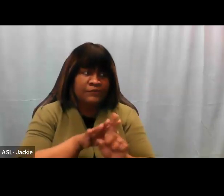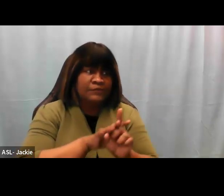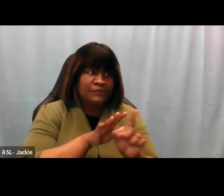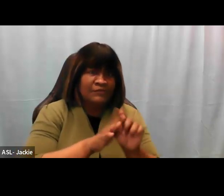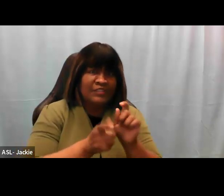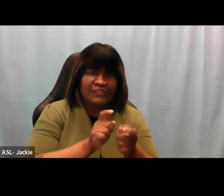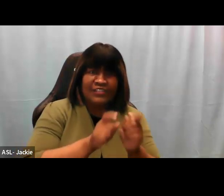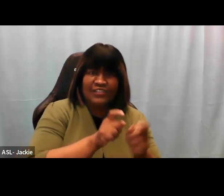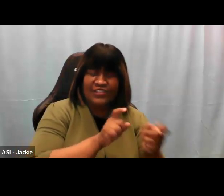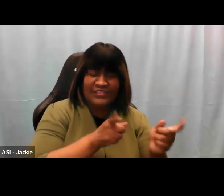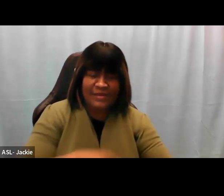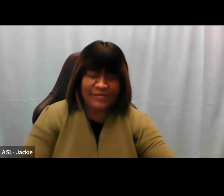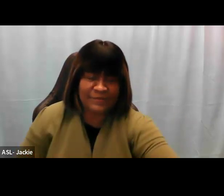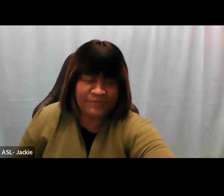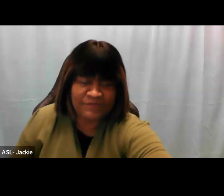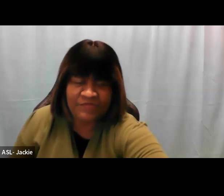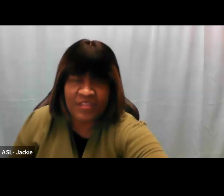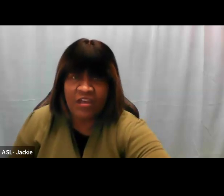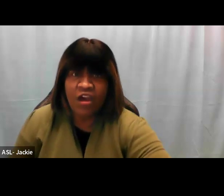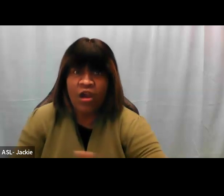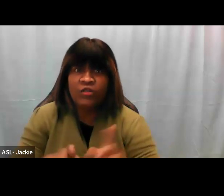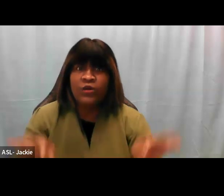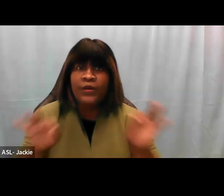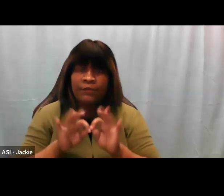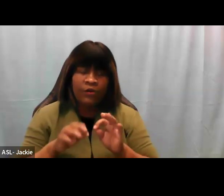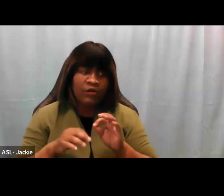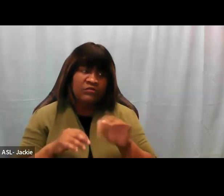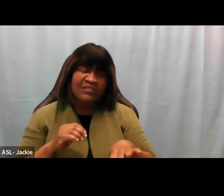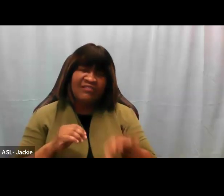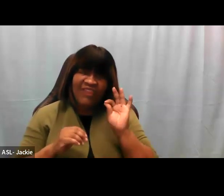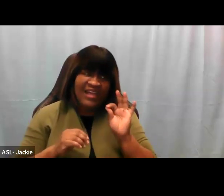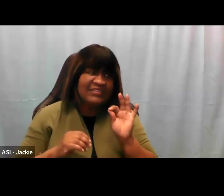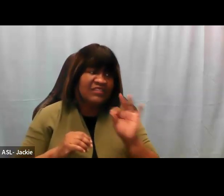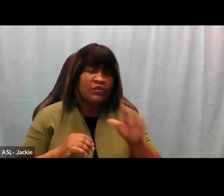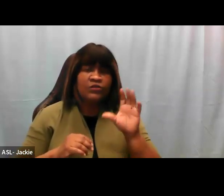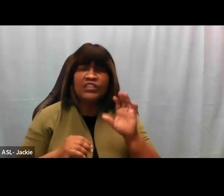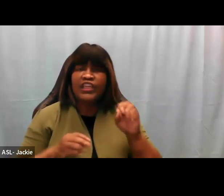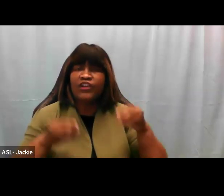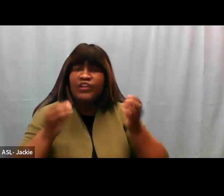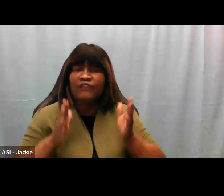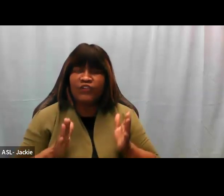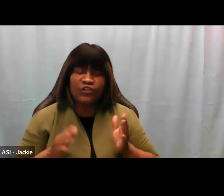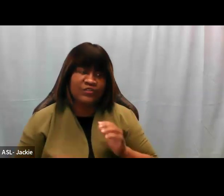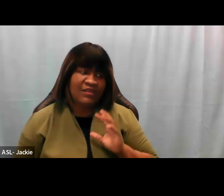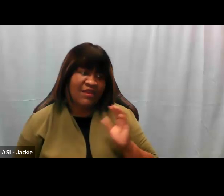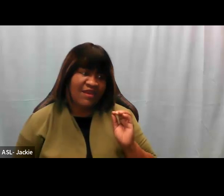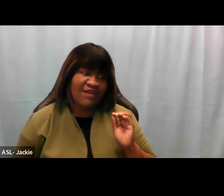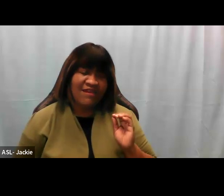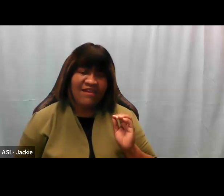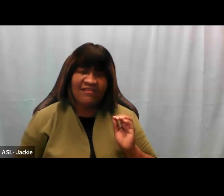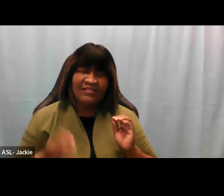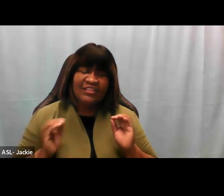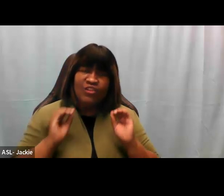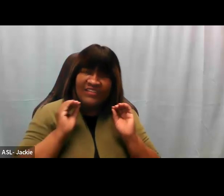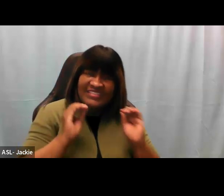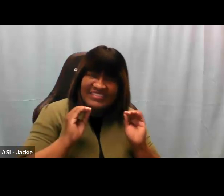changes. It's also about finding those caregivers and